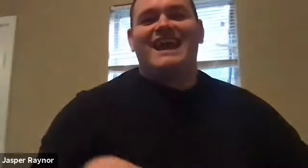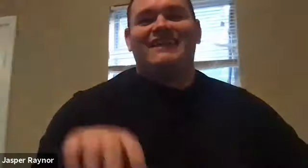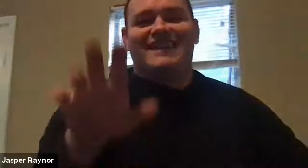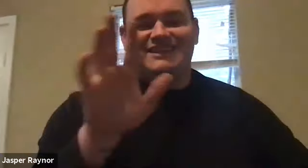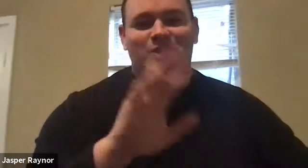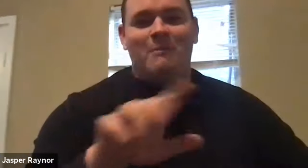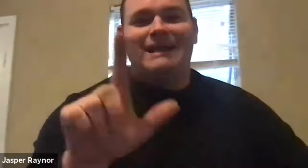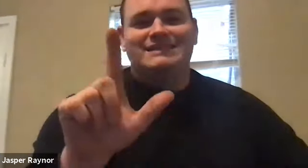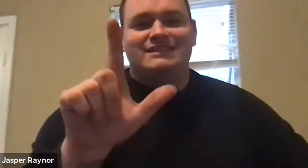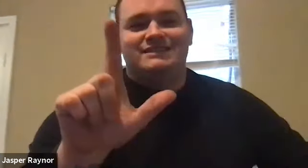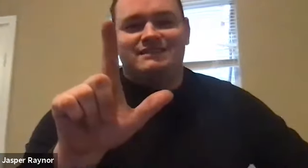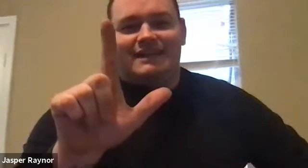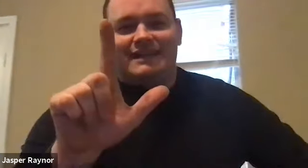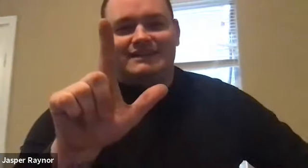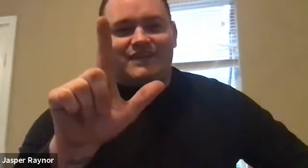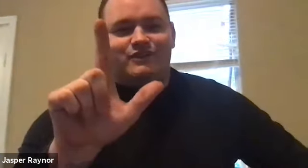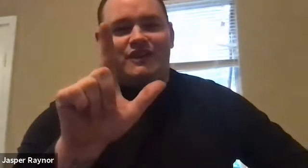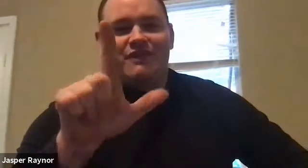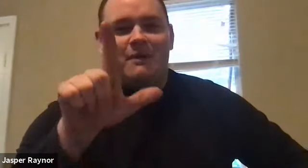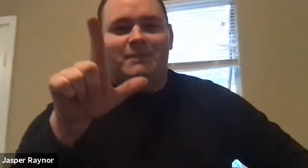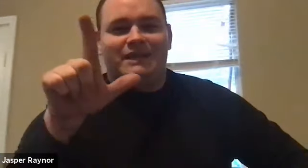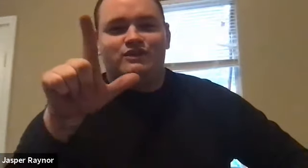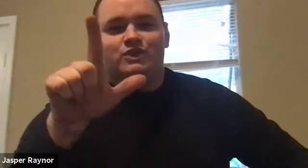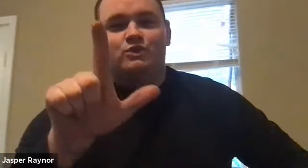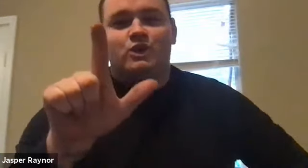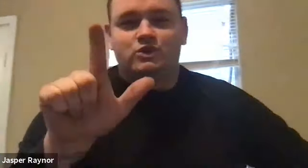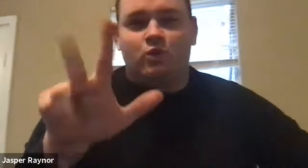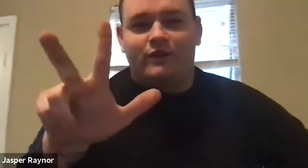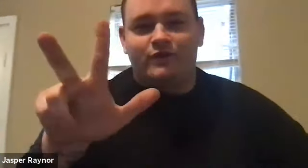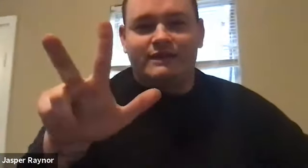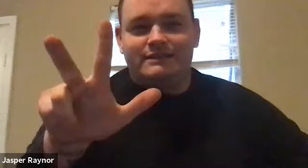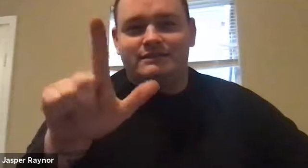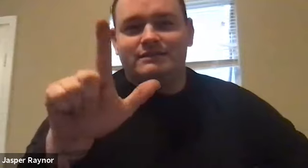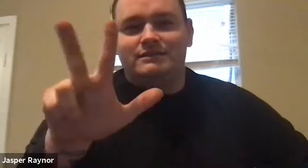And then you go back to the index finger and the thumb being your two. 23,